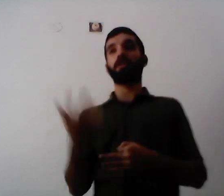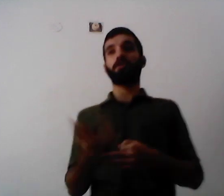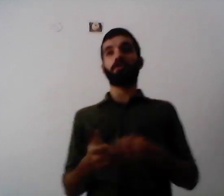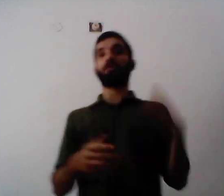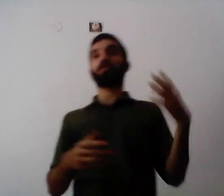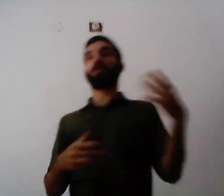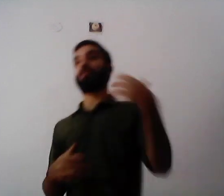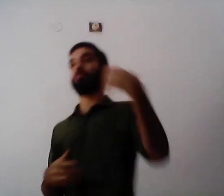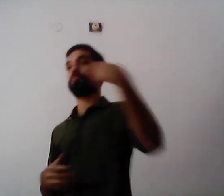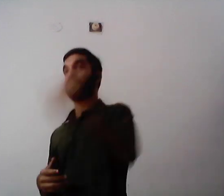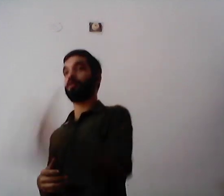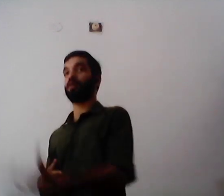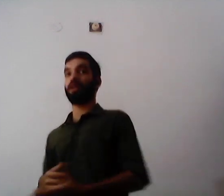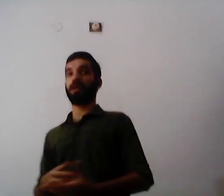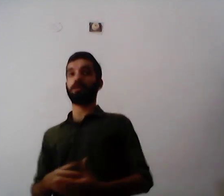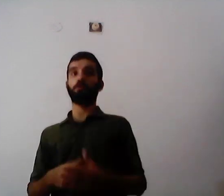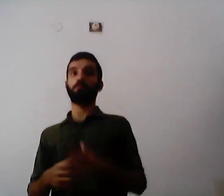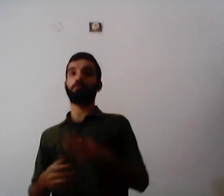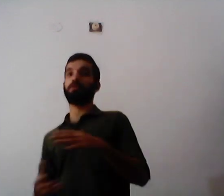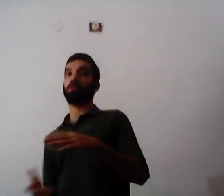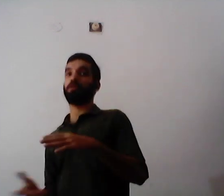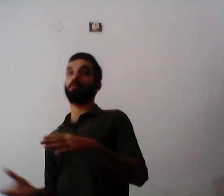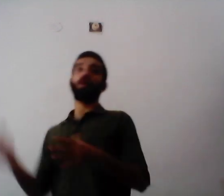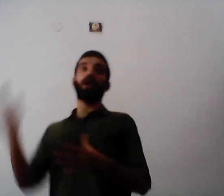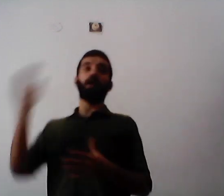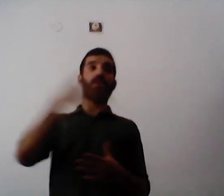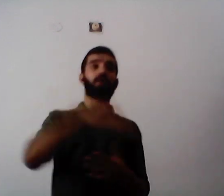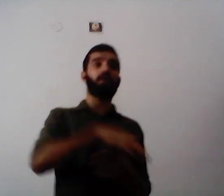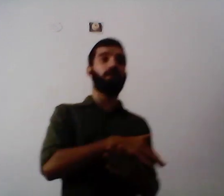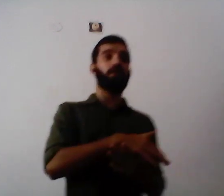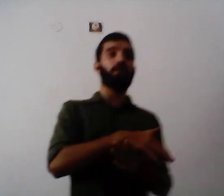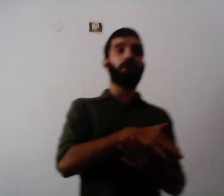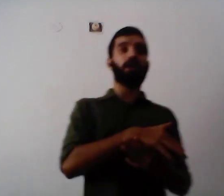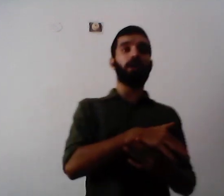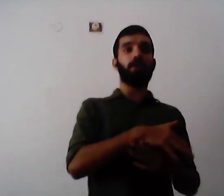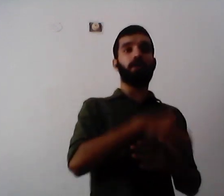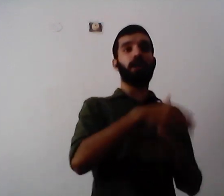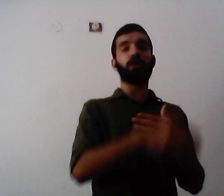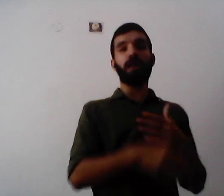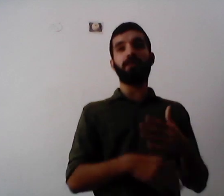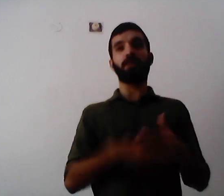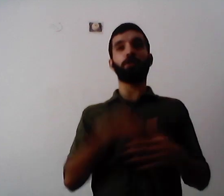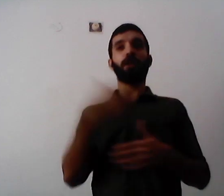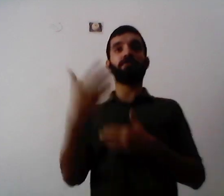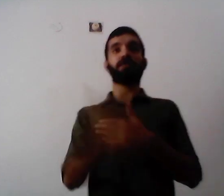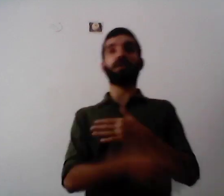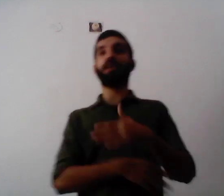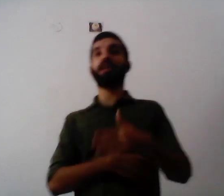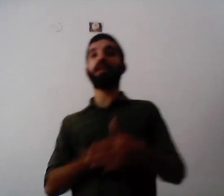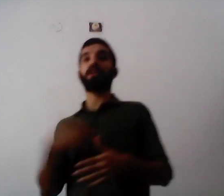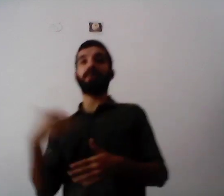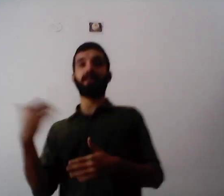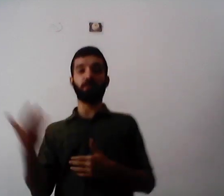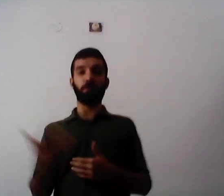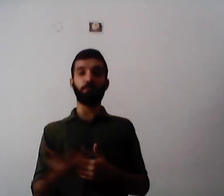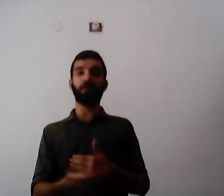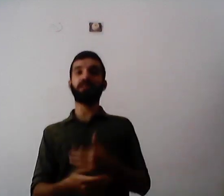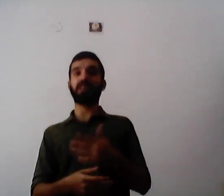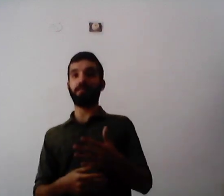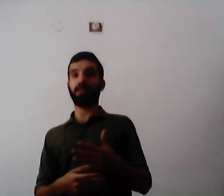changed from your classroom to a traveler. You have suddenly transformed to a traveler